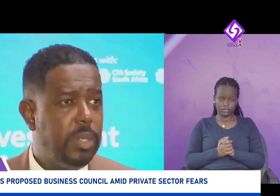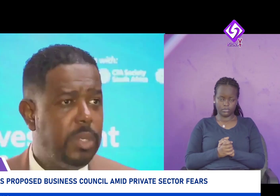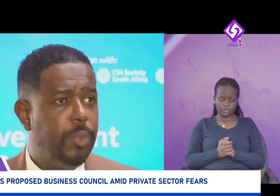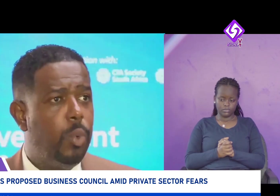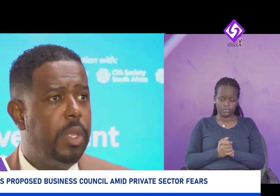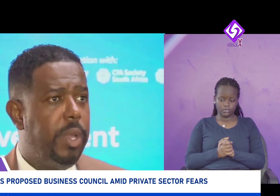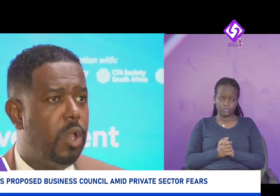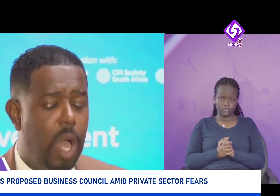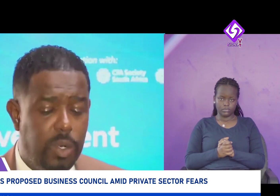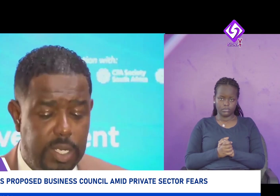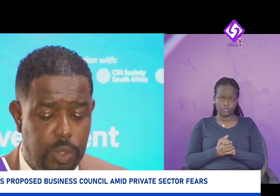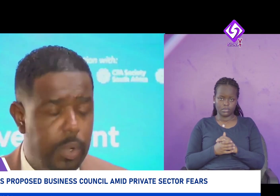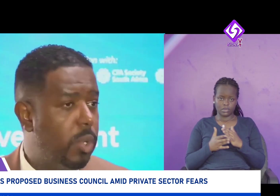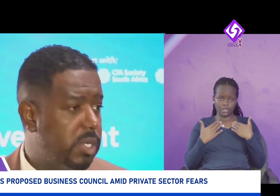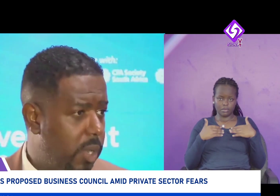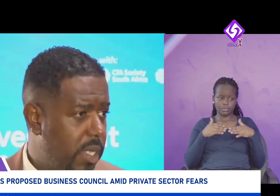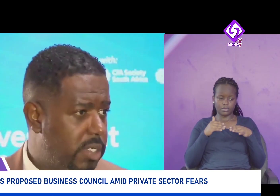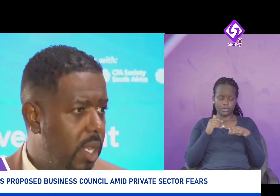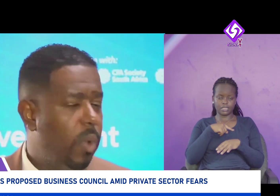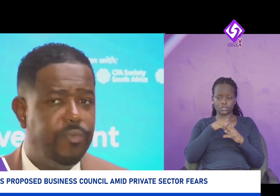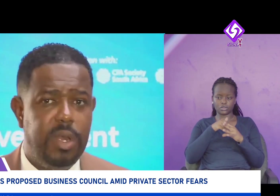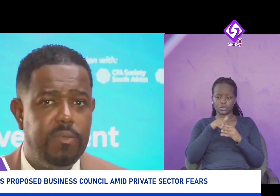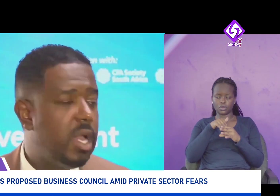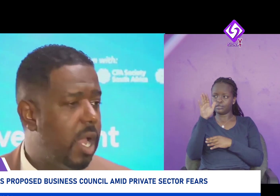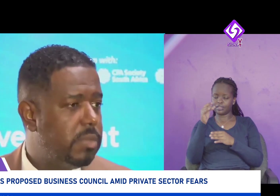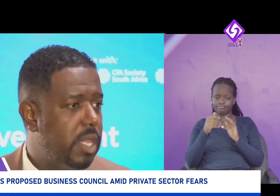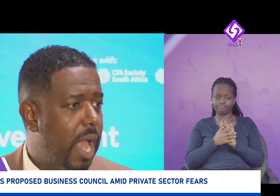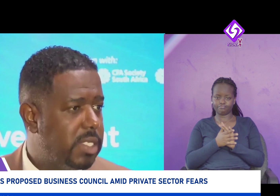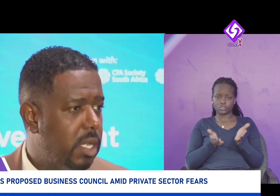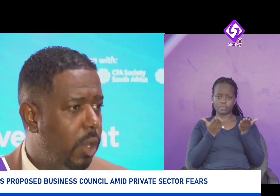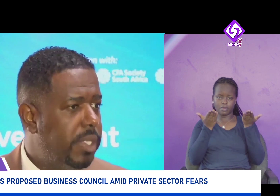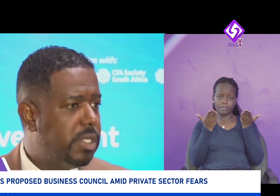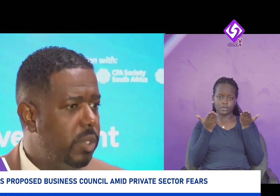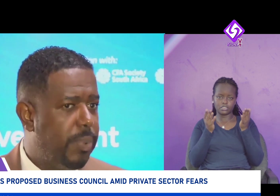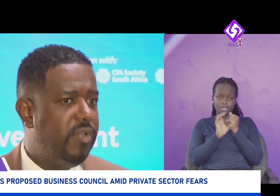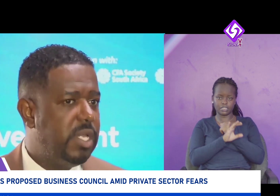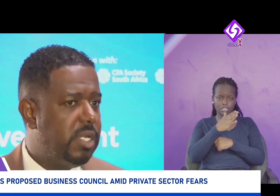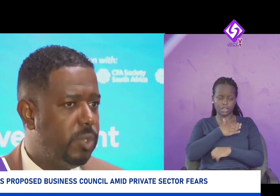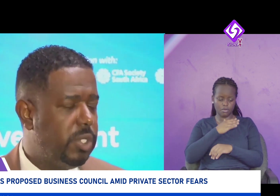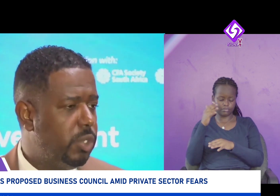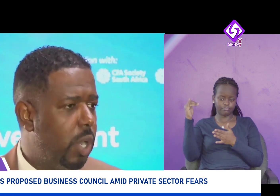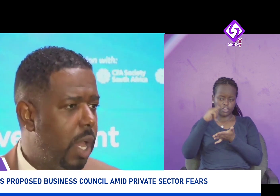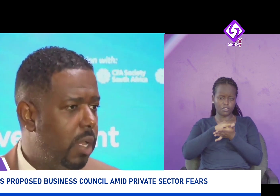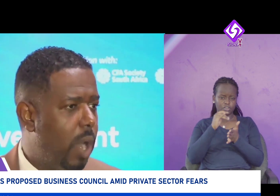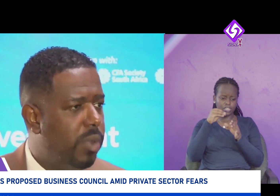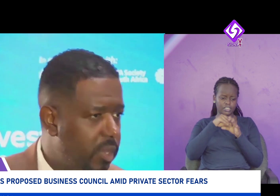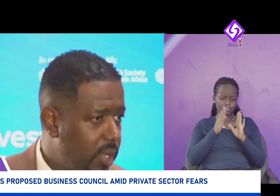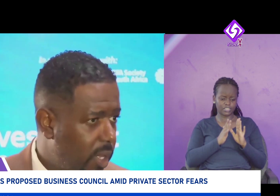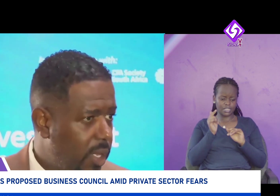For example, we go out there to promote our country. When foreign investor comes, they ask which private sector association should I work with, and